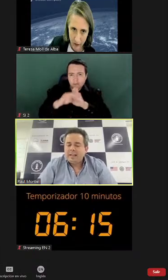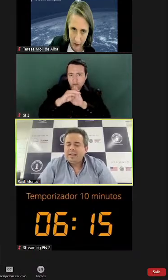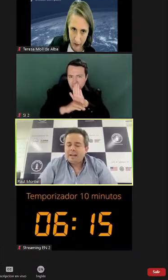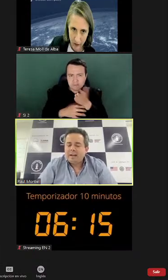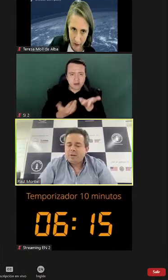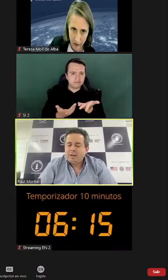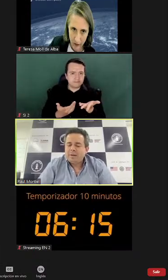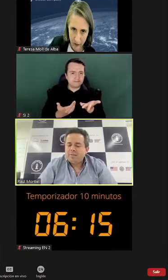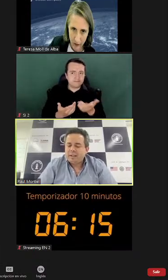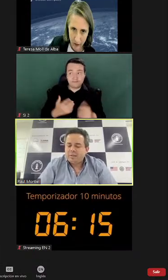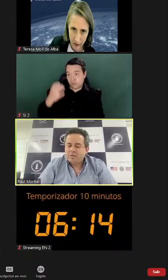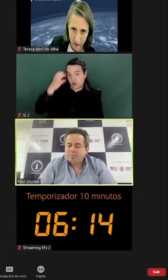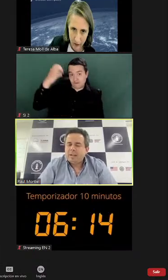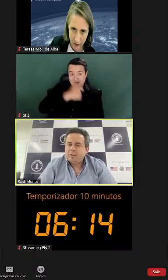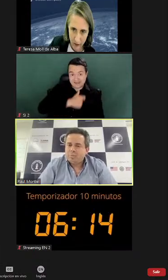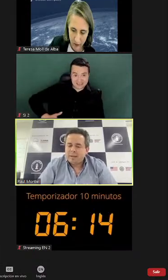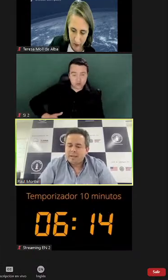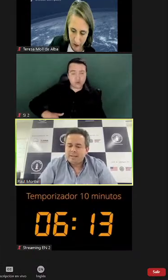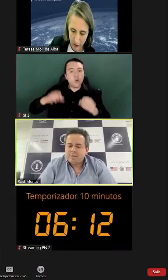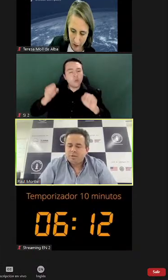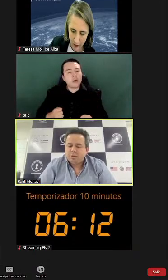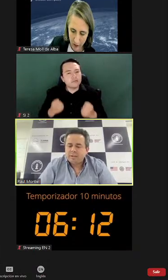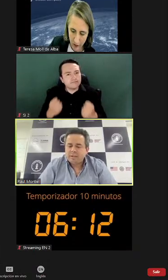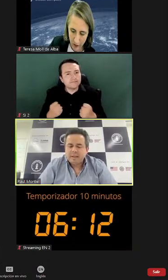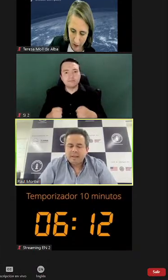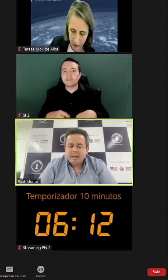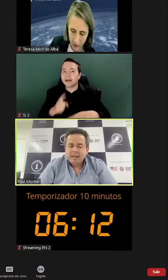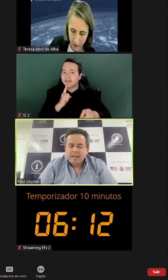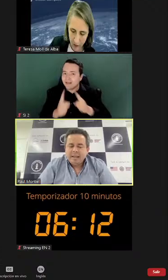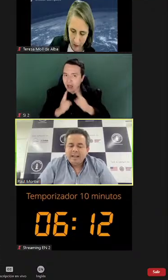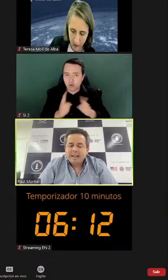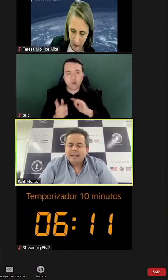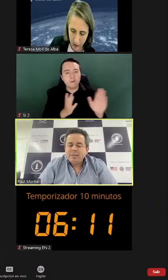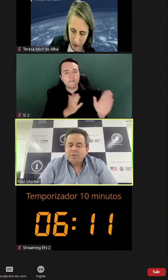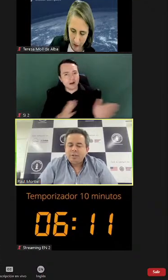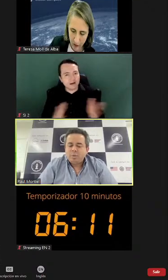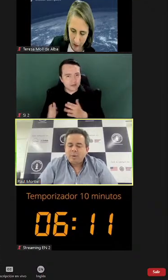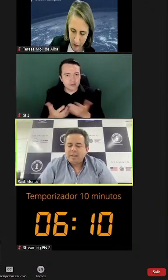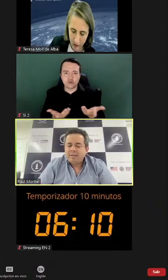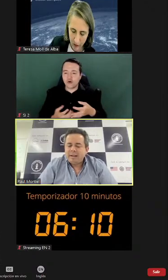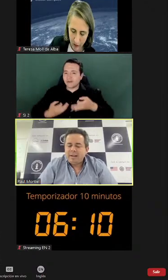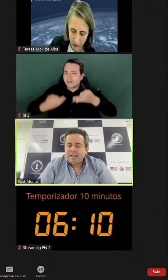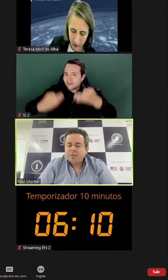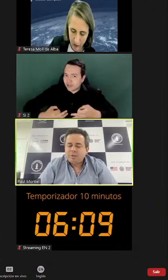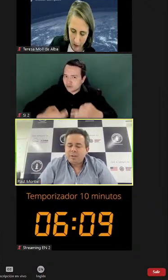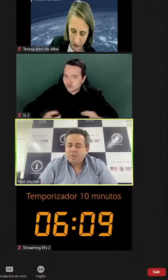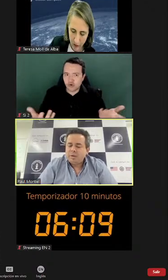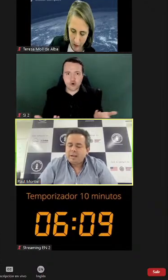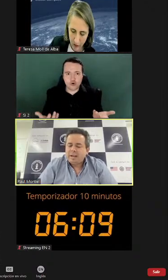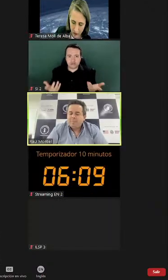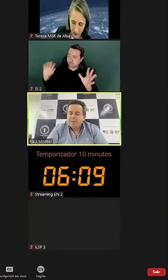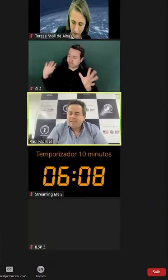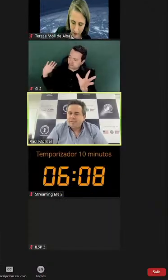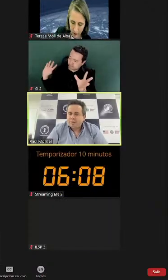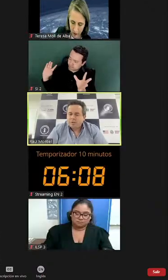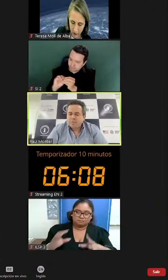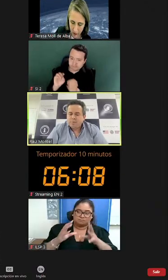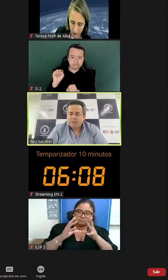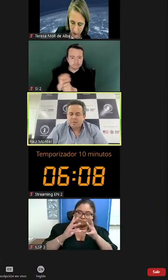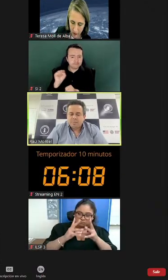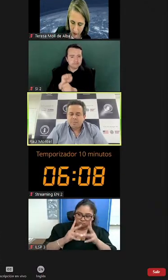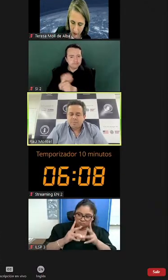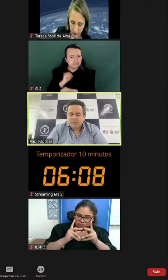public policies are affecting them it will help foreign decision making and accountability